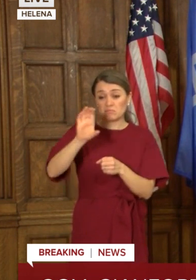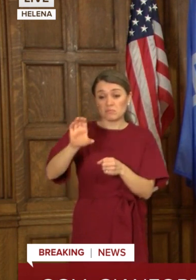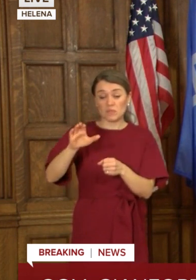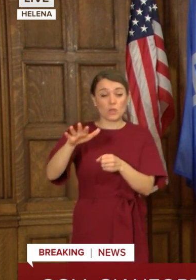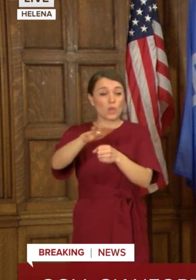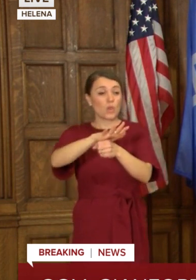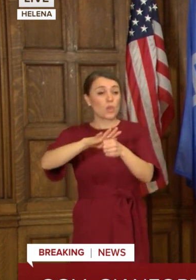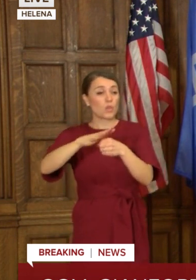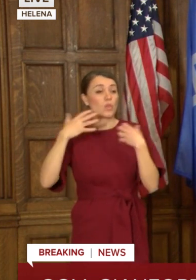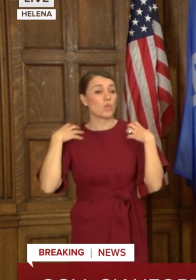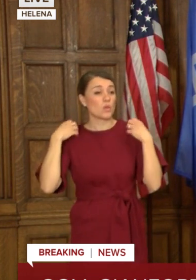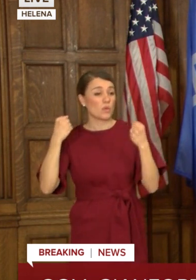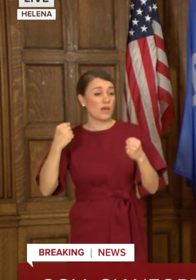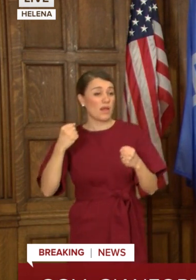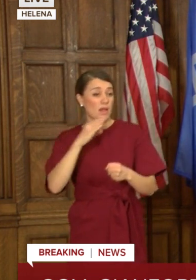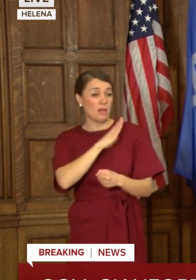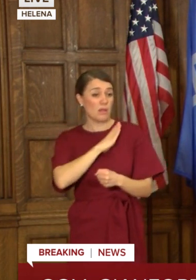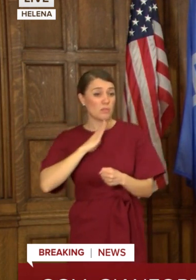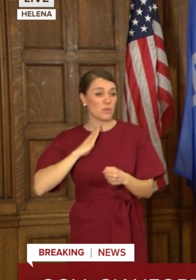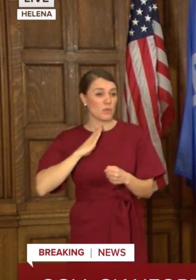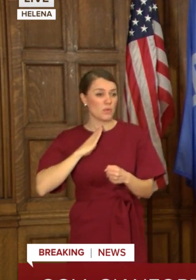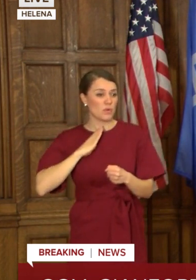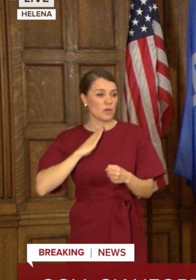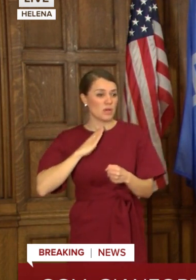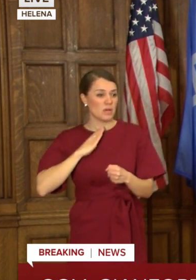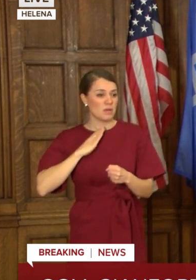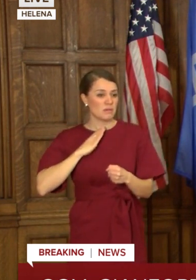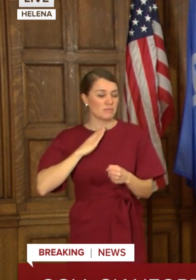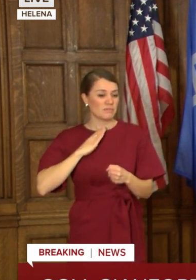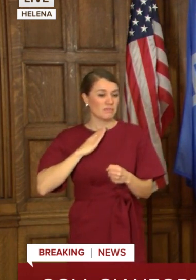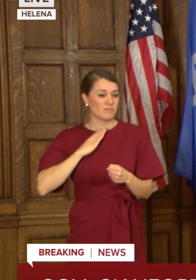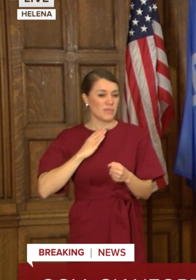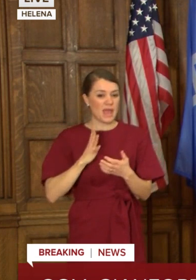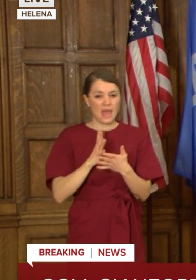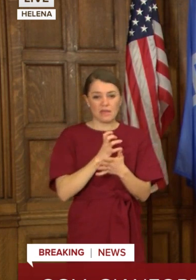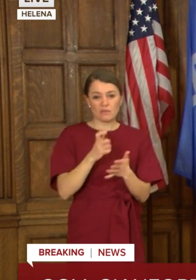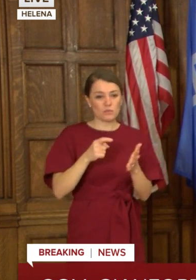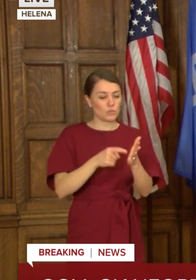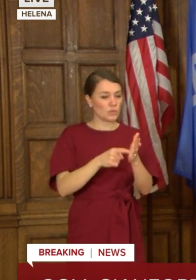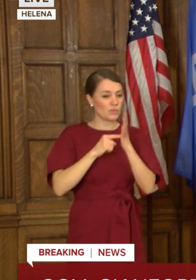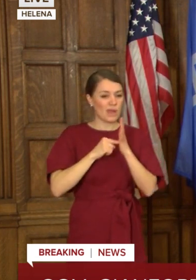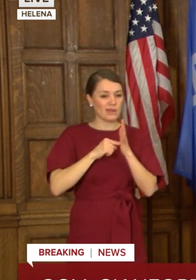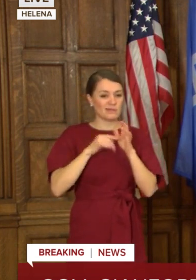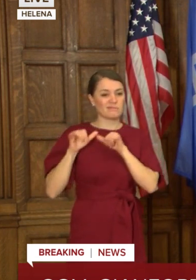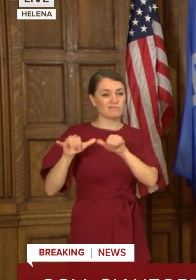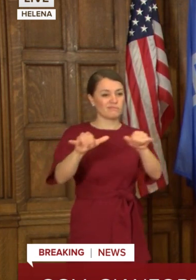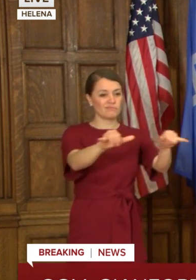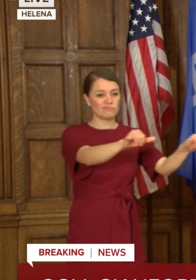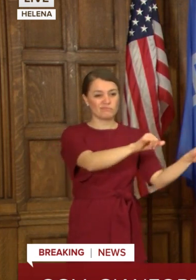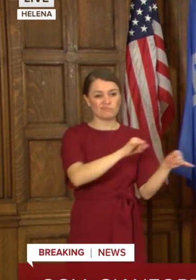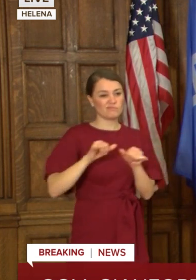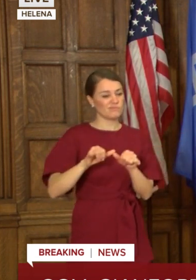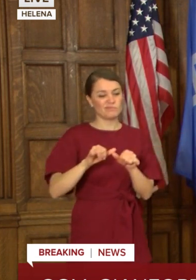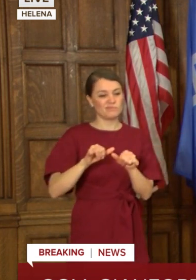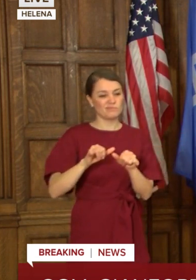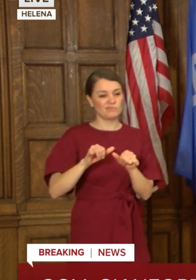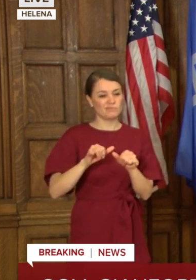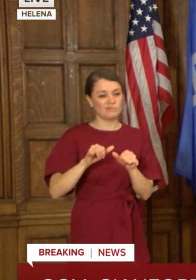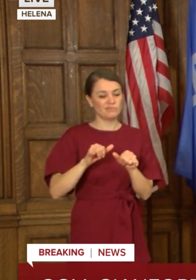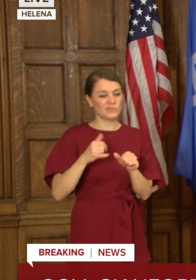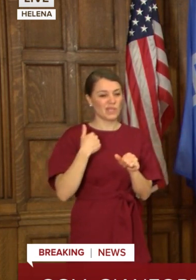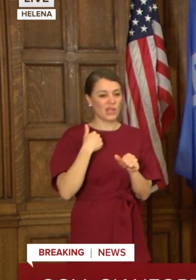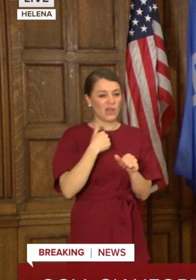the community, but a one-size-fits-all, centrally controlled, impractical set of mandates really don't serve our